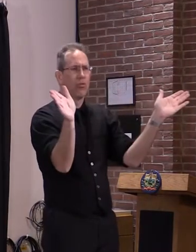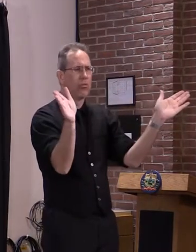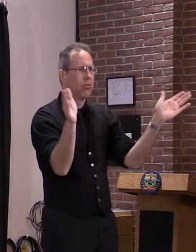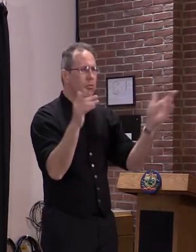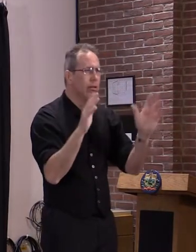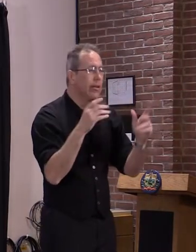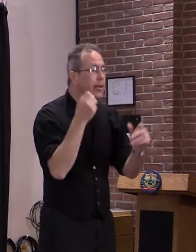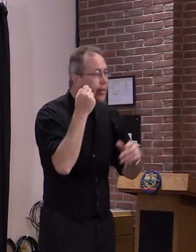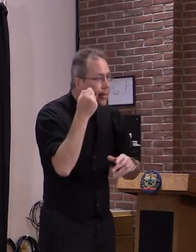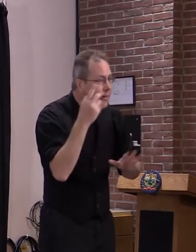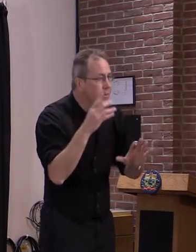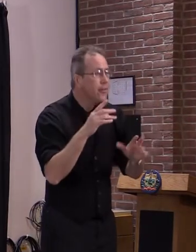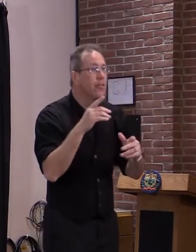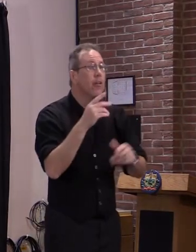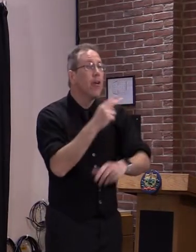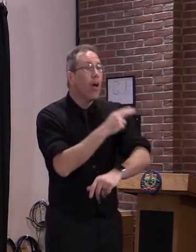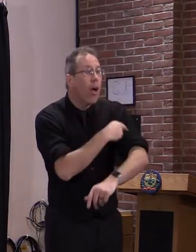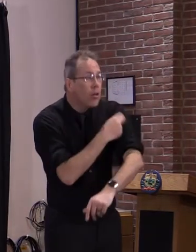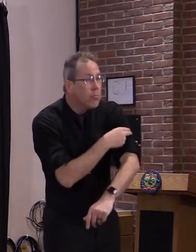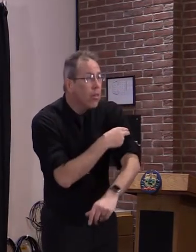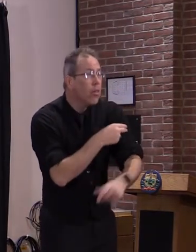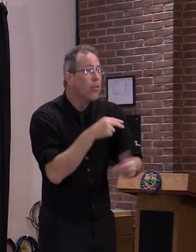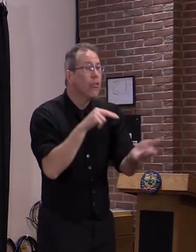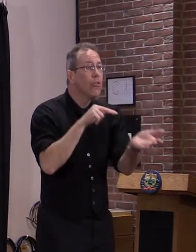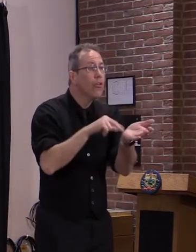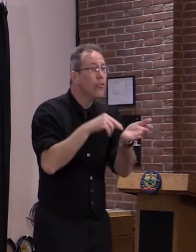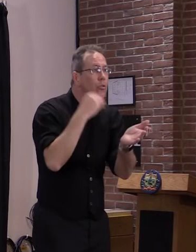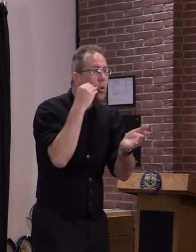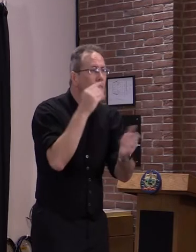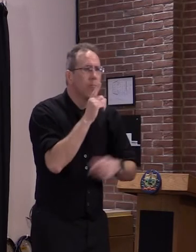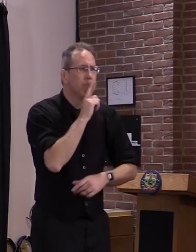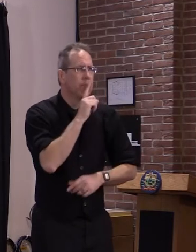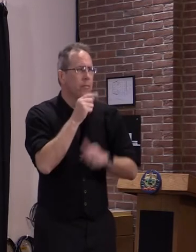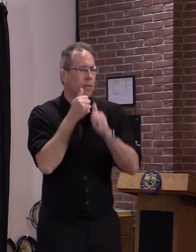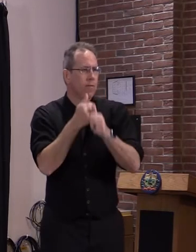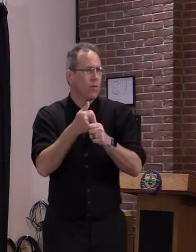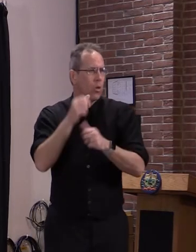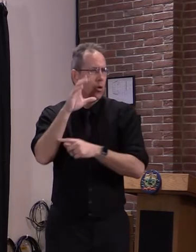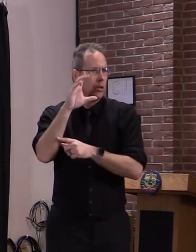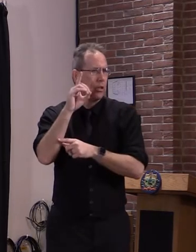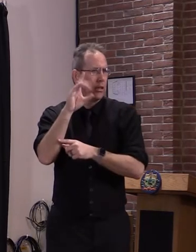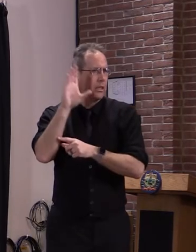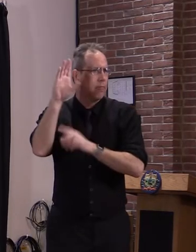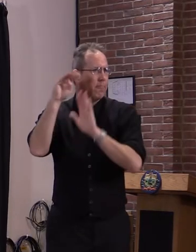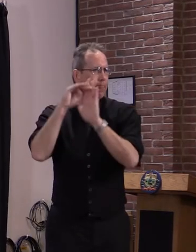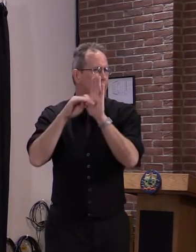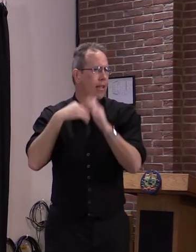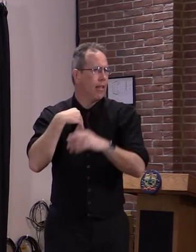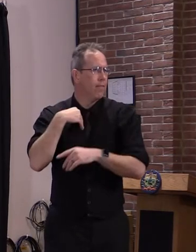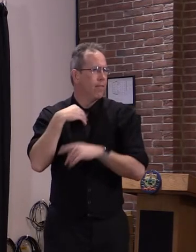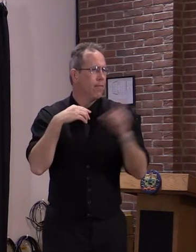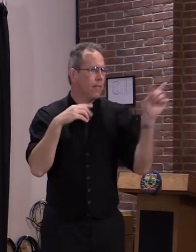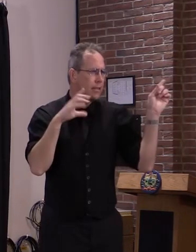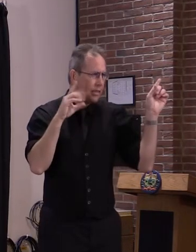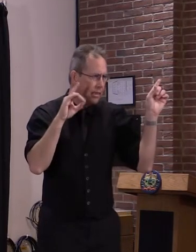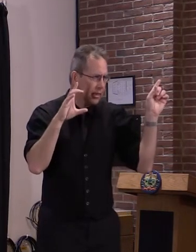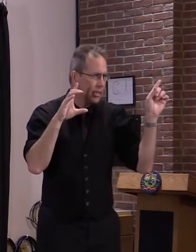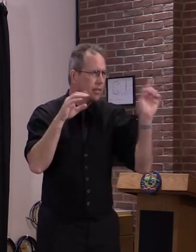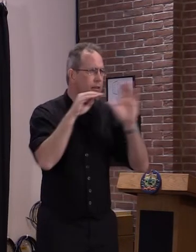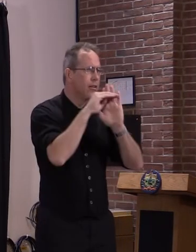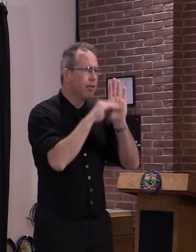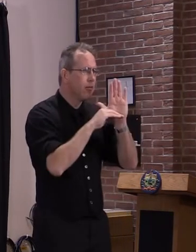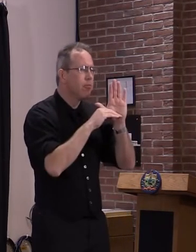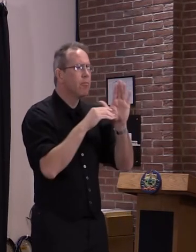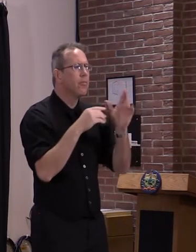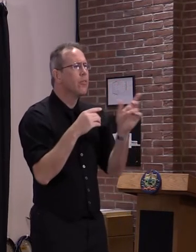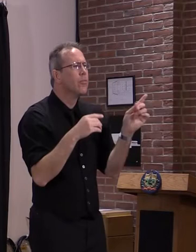care sector have guidance coming from CDC and from CMS, and they need to be attentive to that,